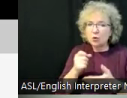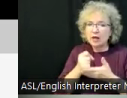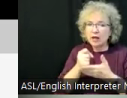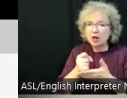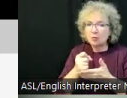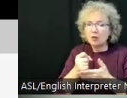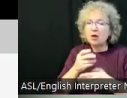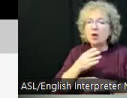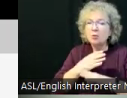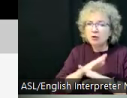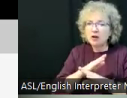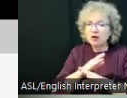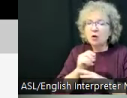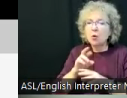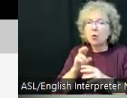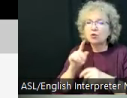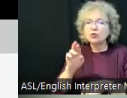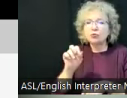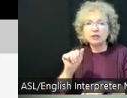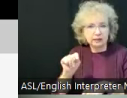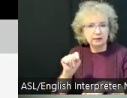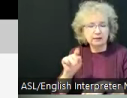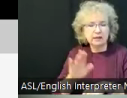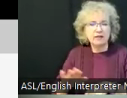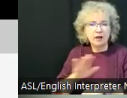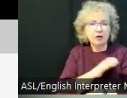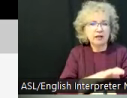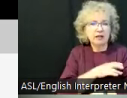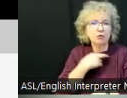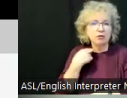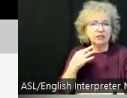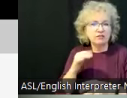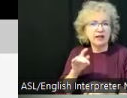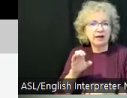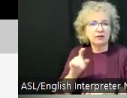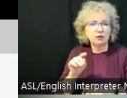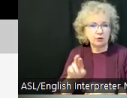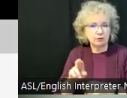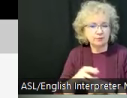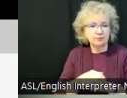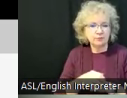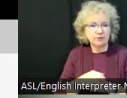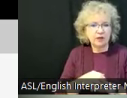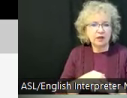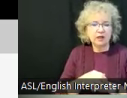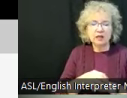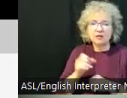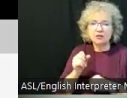or treat their clinical risk factor. So, you know, if the individual,